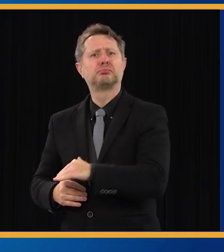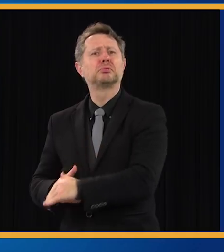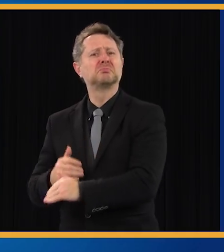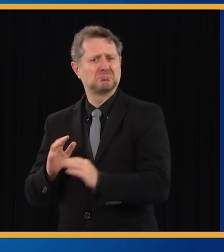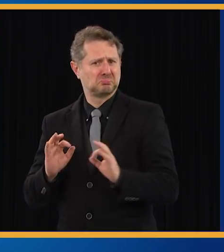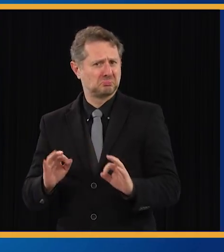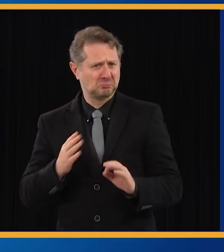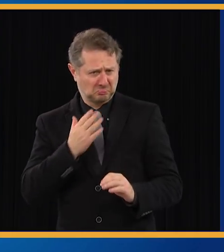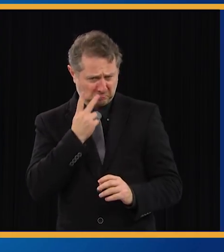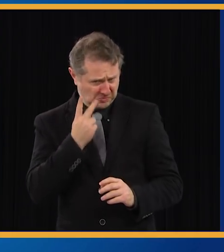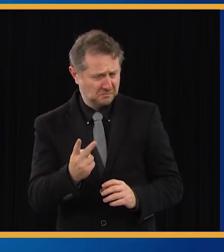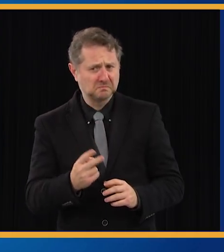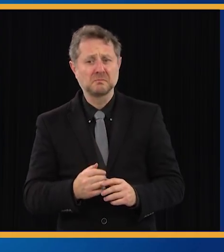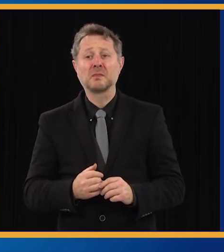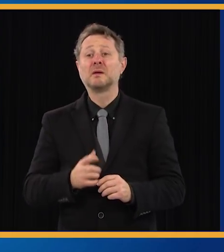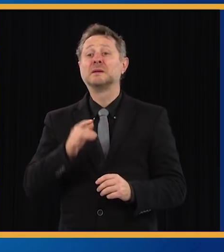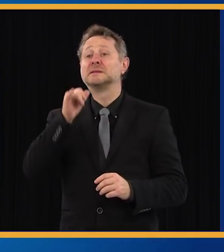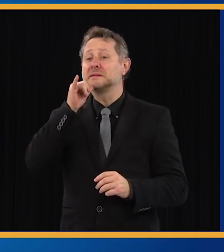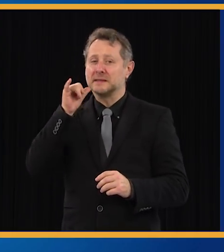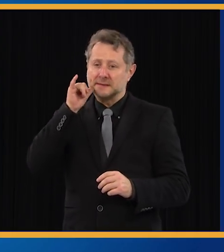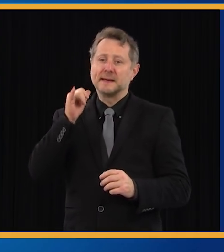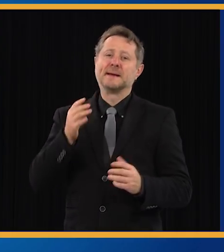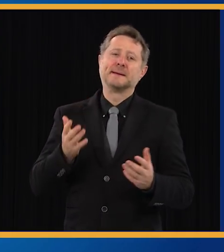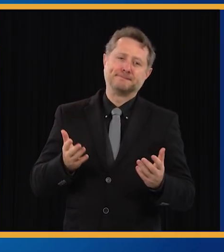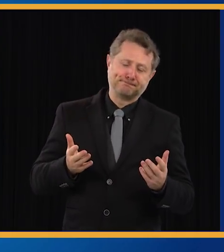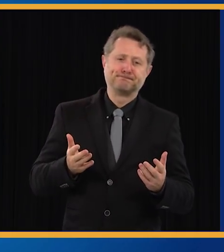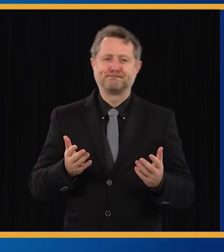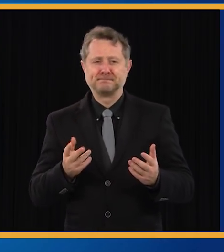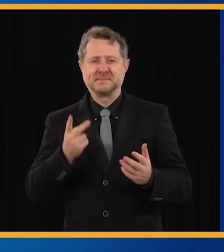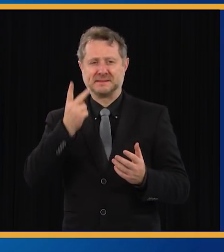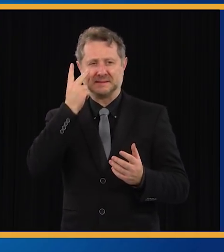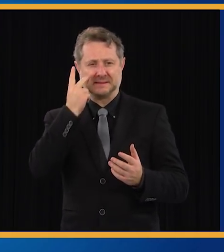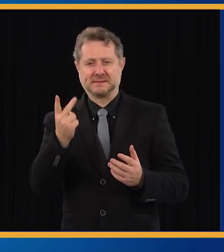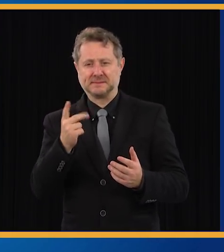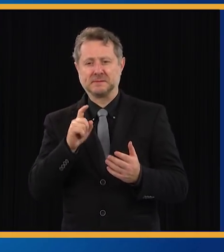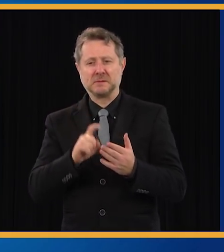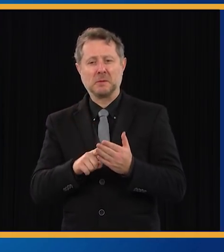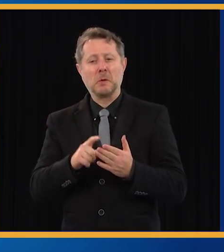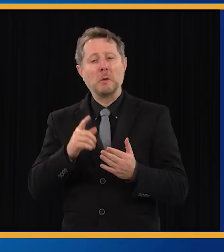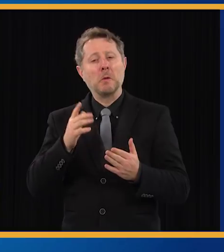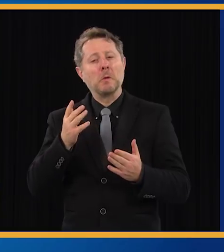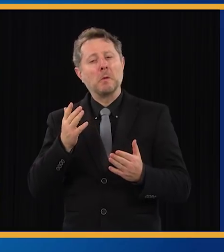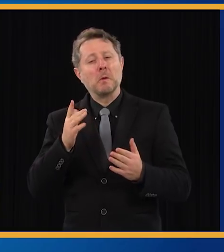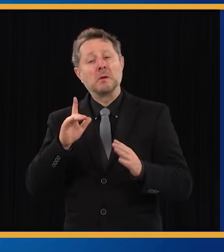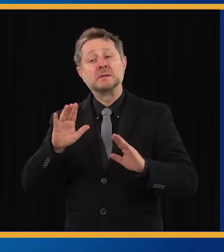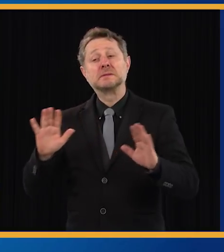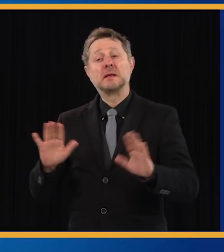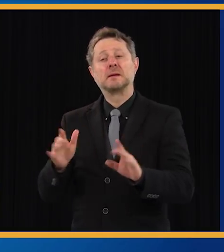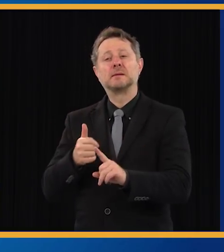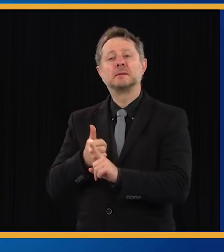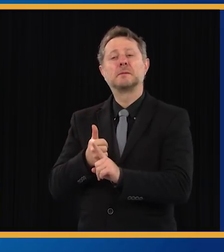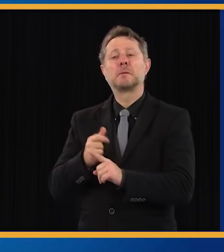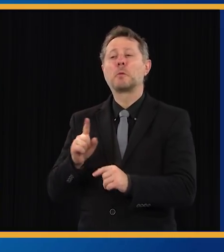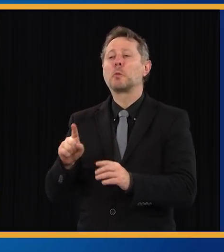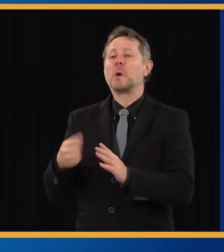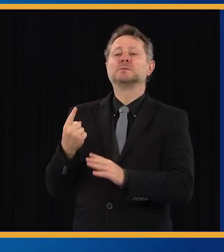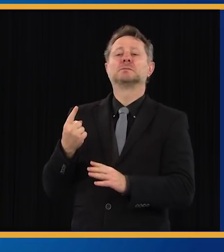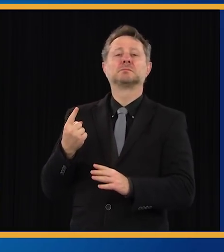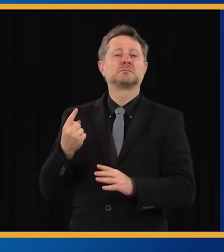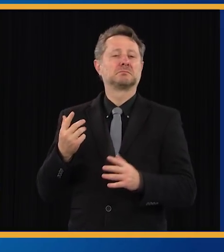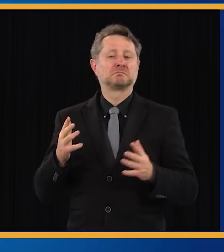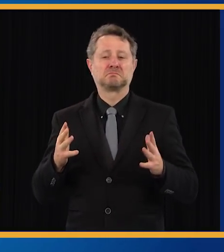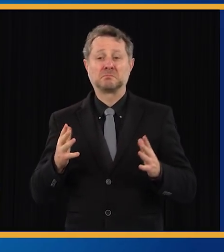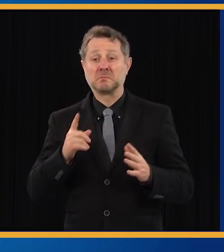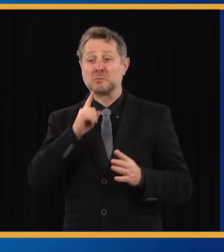little less than we would like to see. But hopefully it was a Sunday anomaly because of the weekend. Intubations is